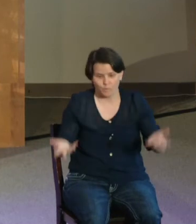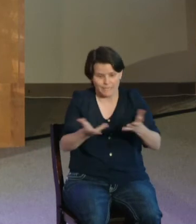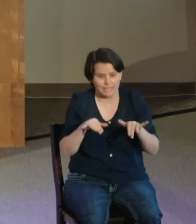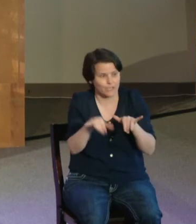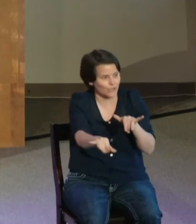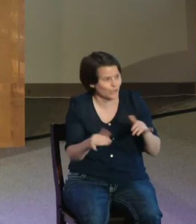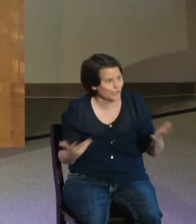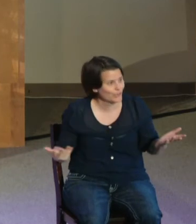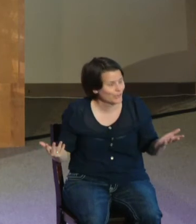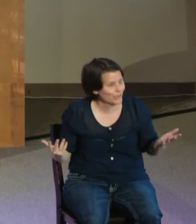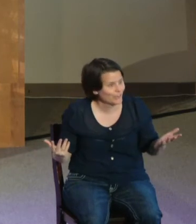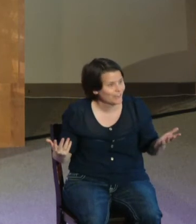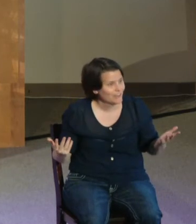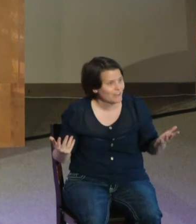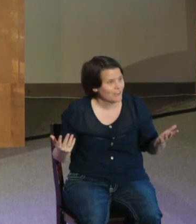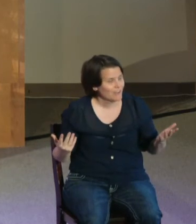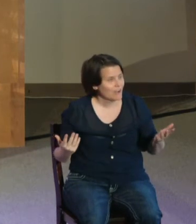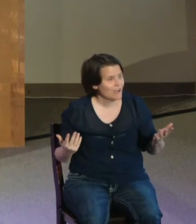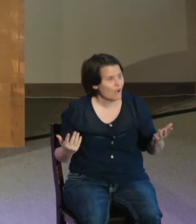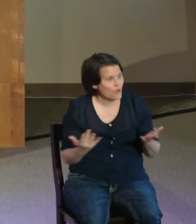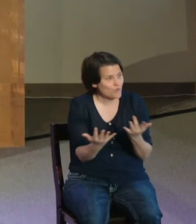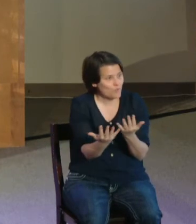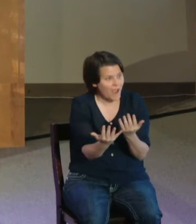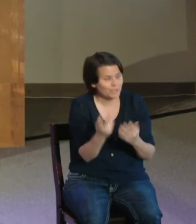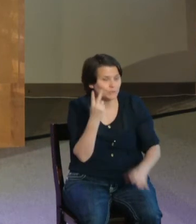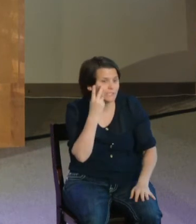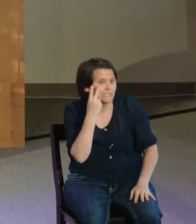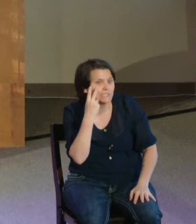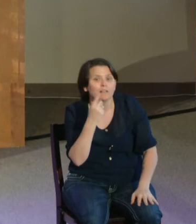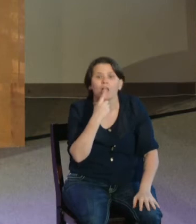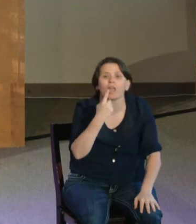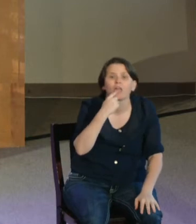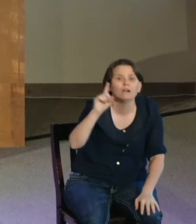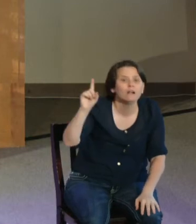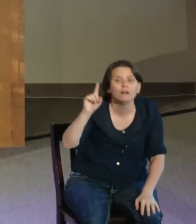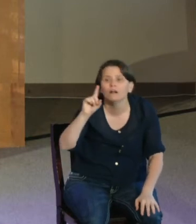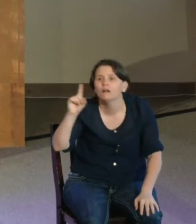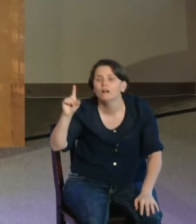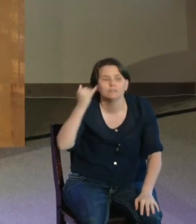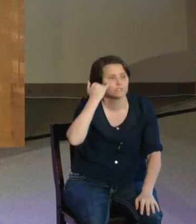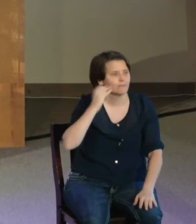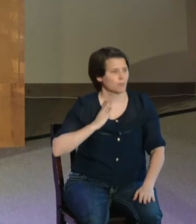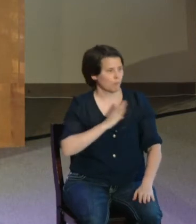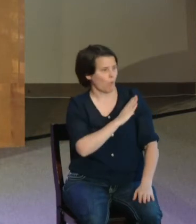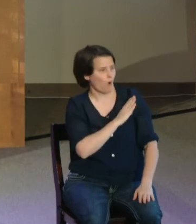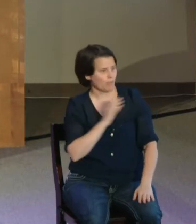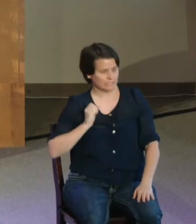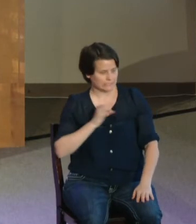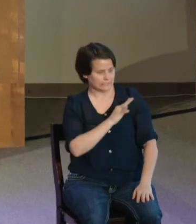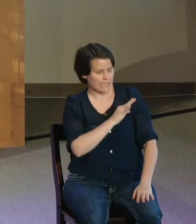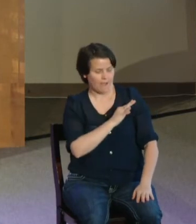Are you waiting to see if the board, the staff, and I are in alignment before you